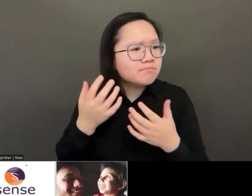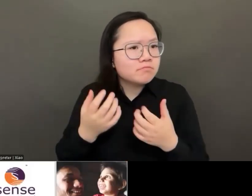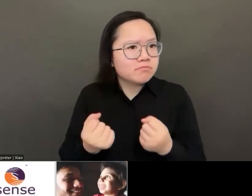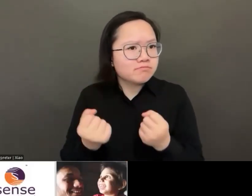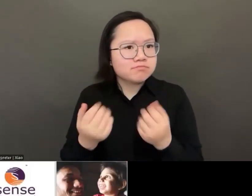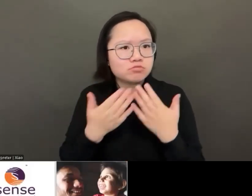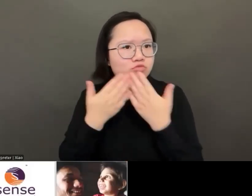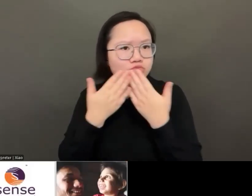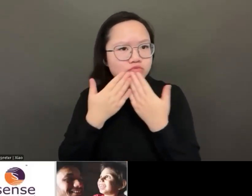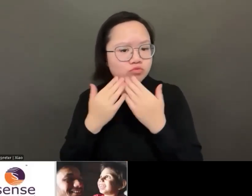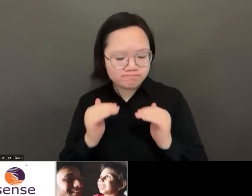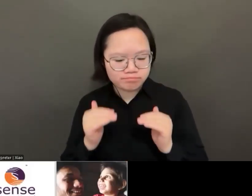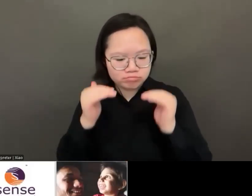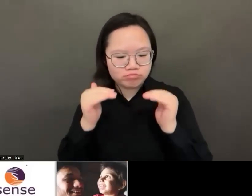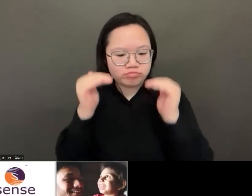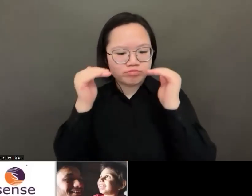support.